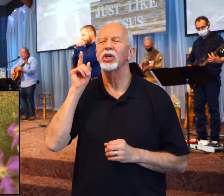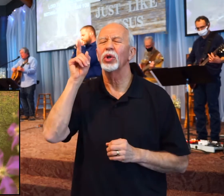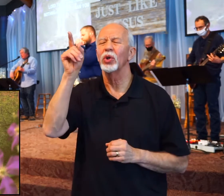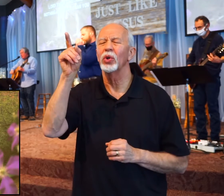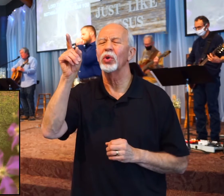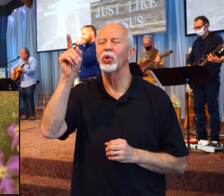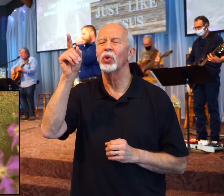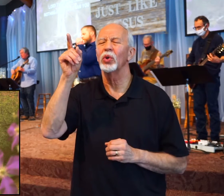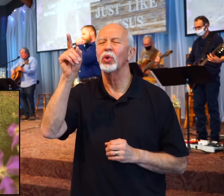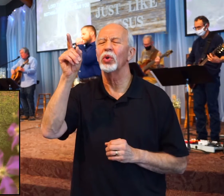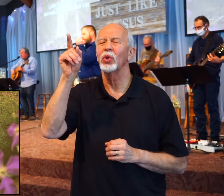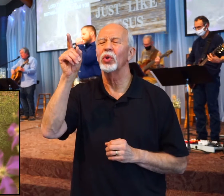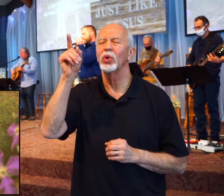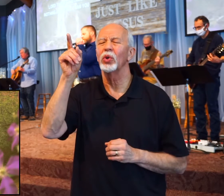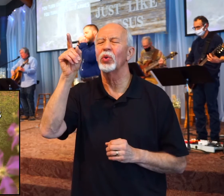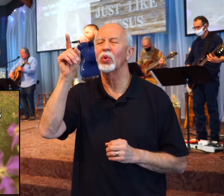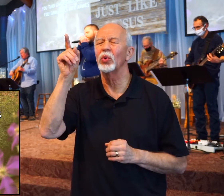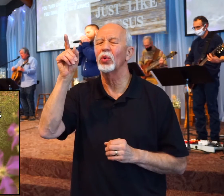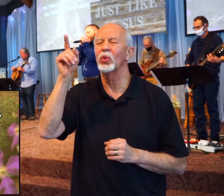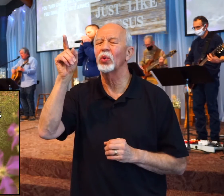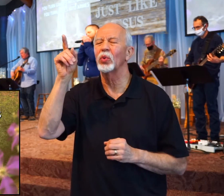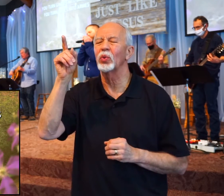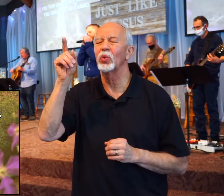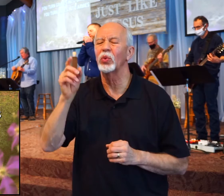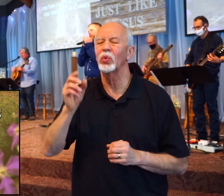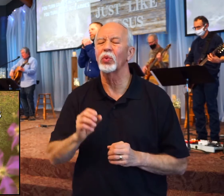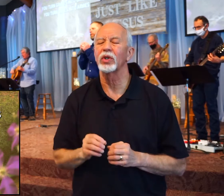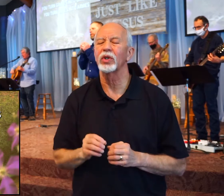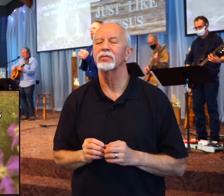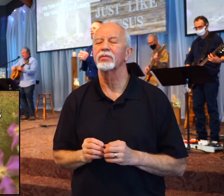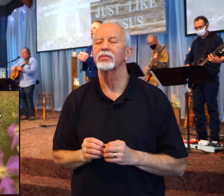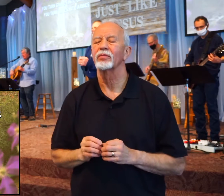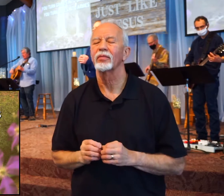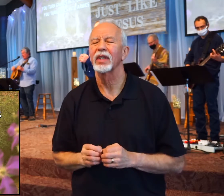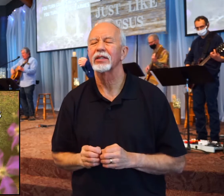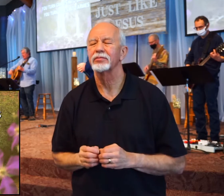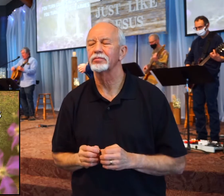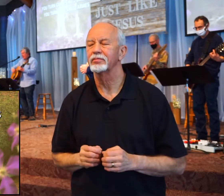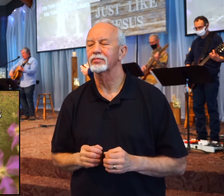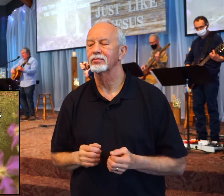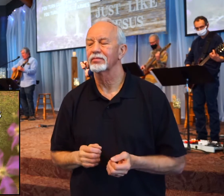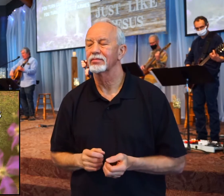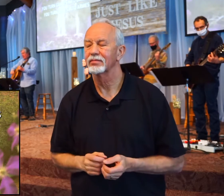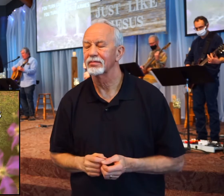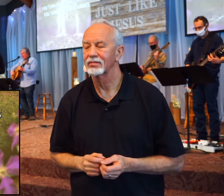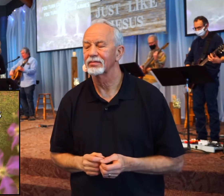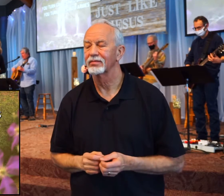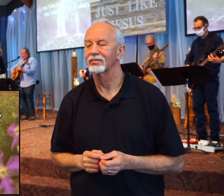We'll be right back.